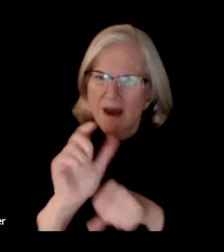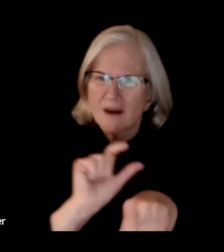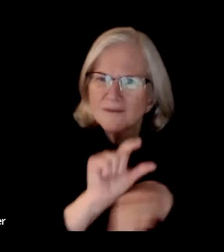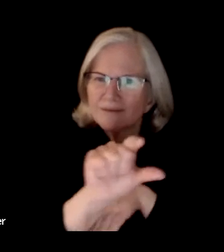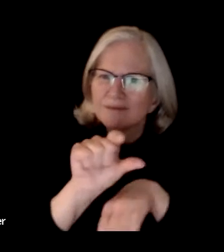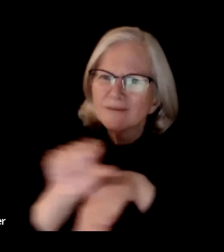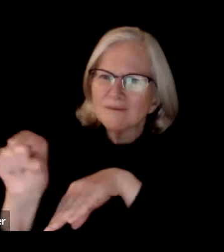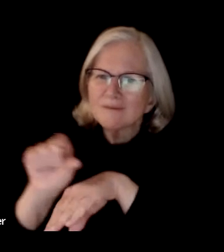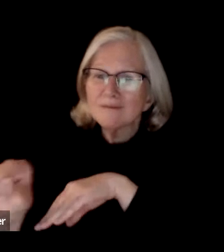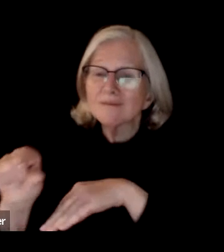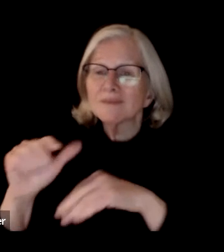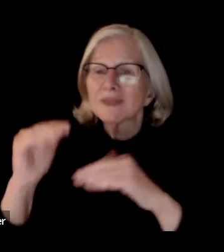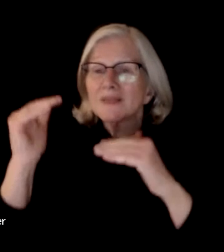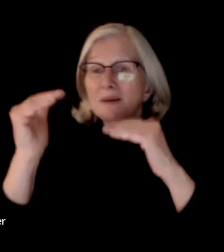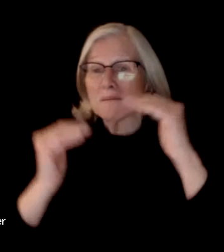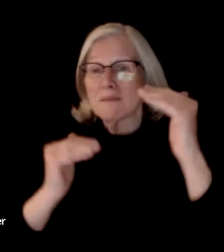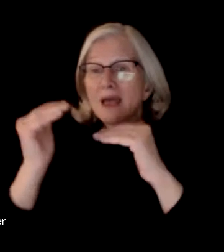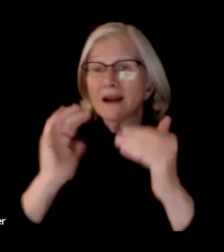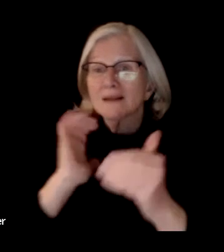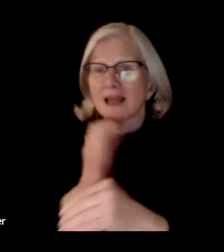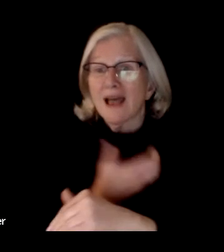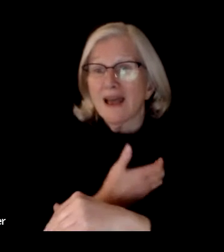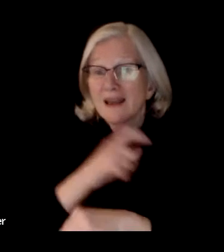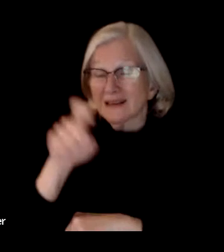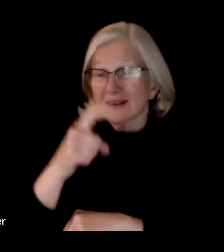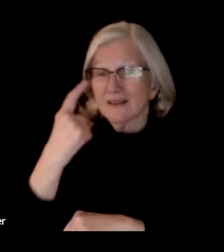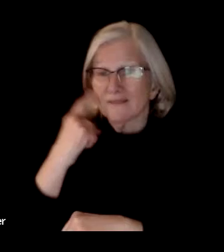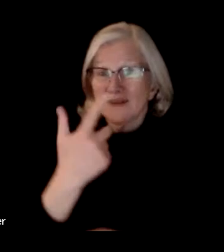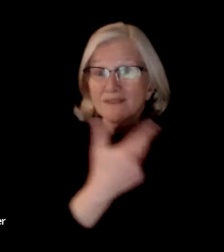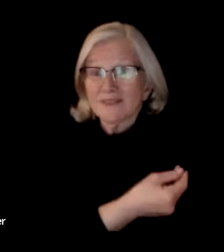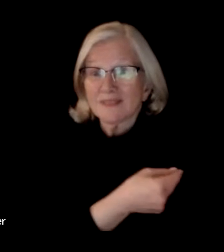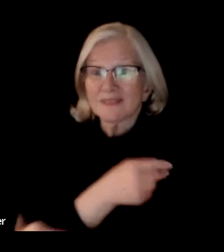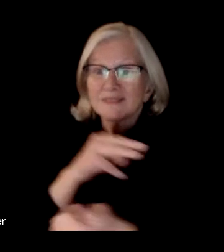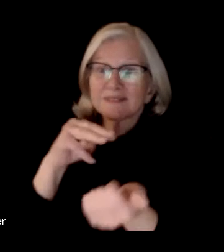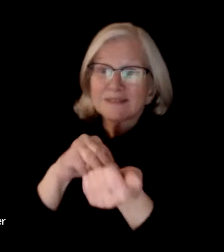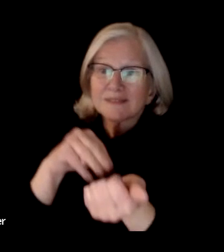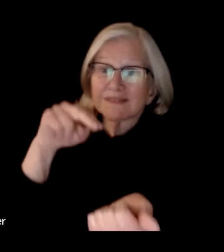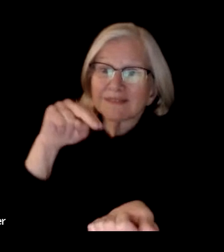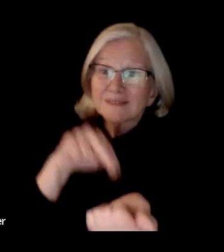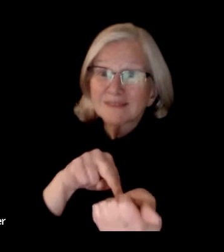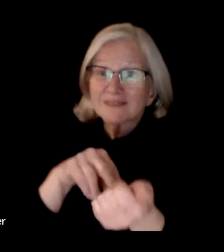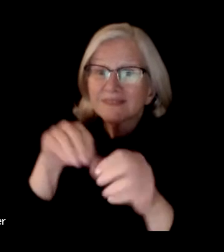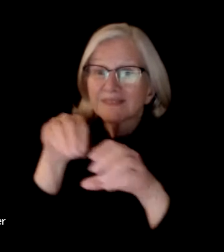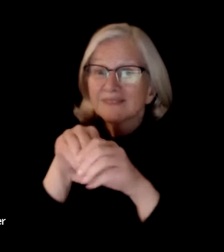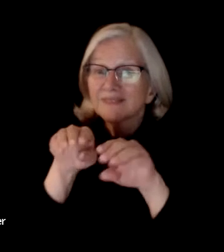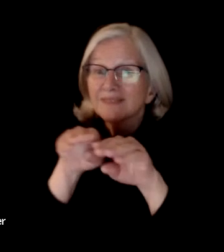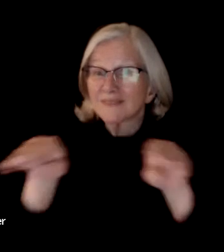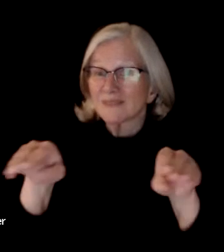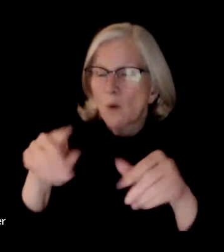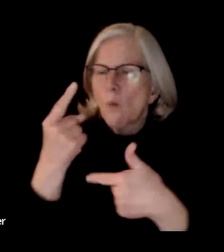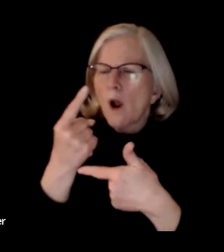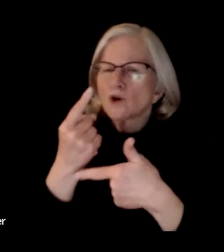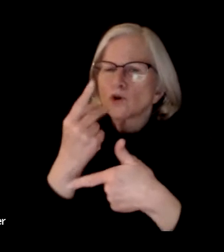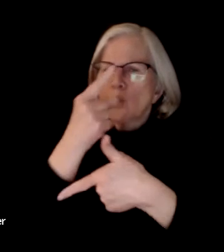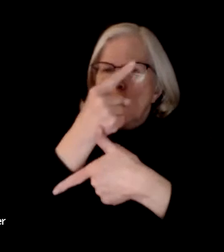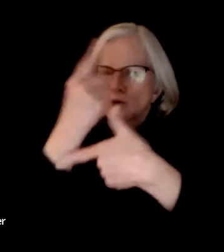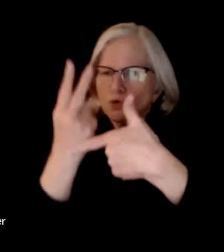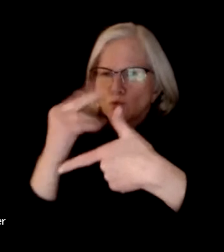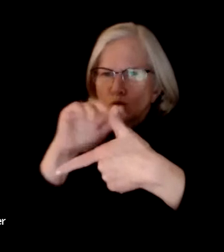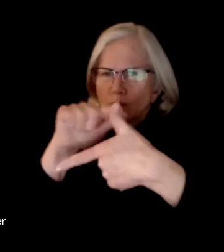balance the need to vaccinate healthcare workers in tier 1 and 2, as I said, in acute